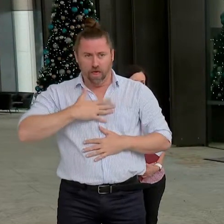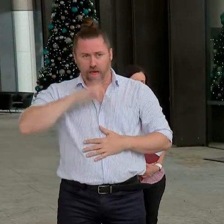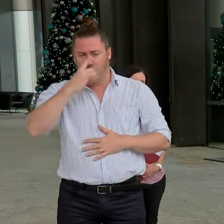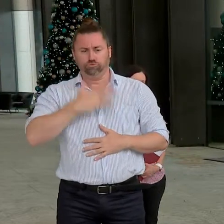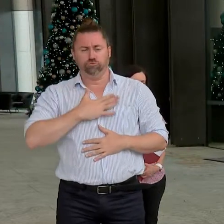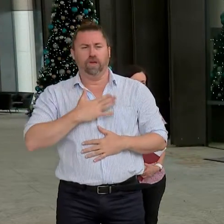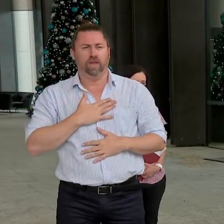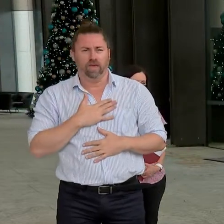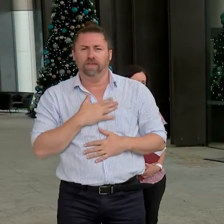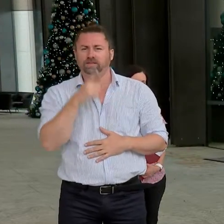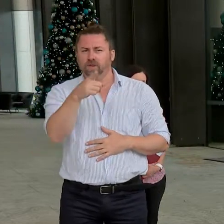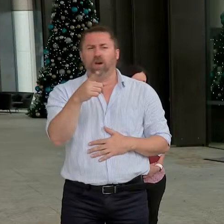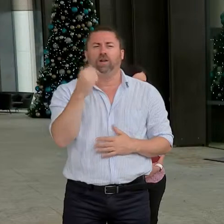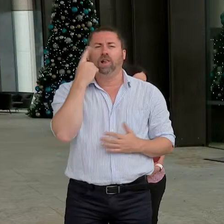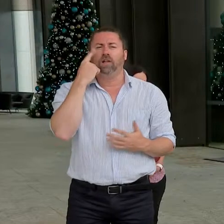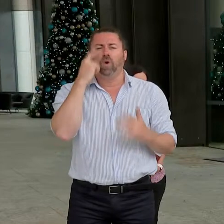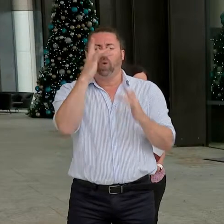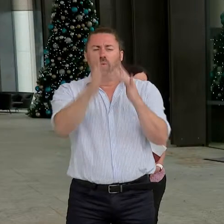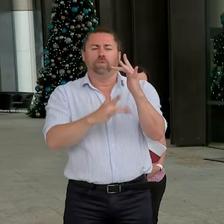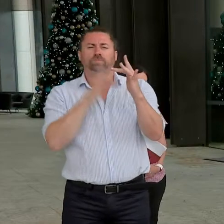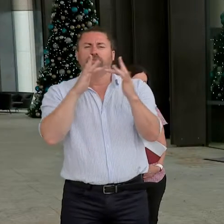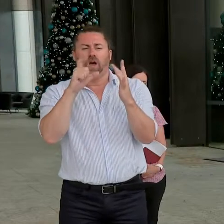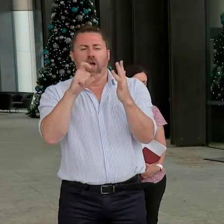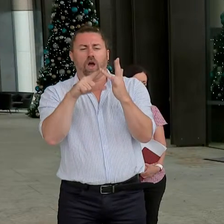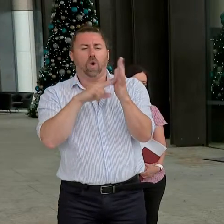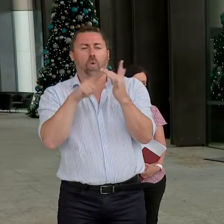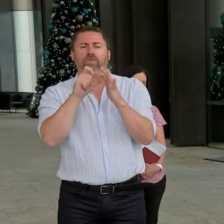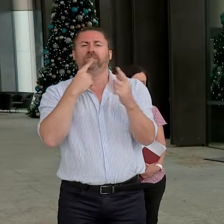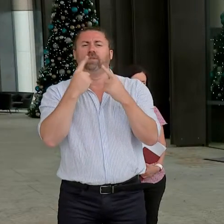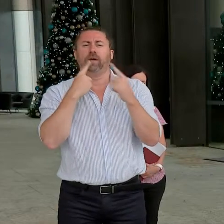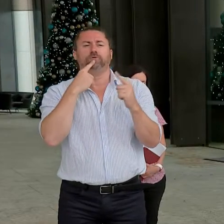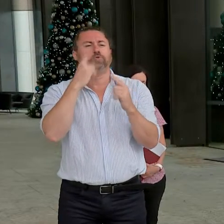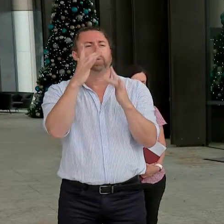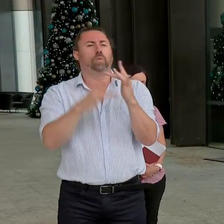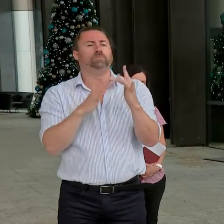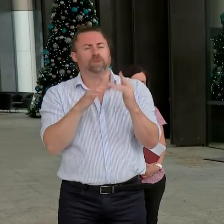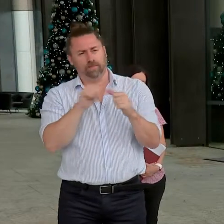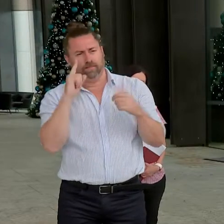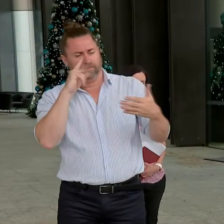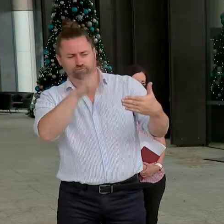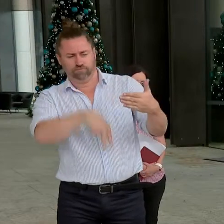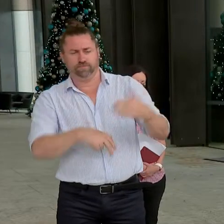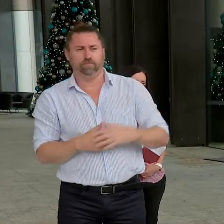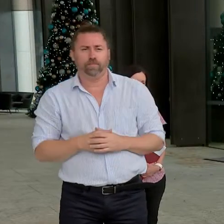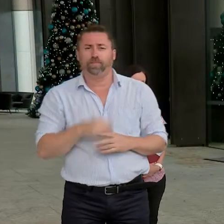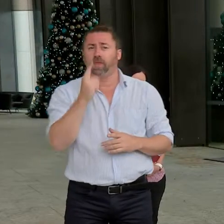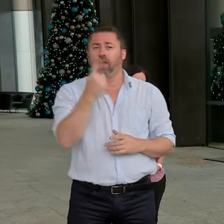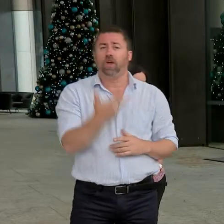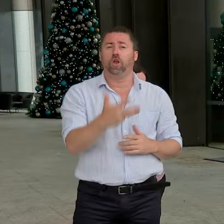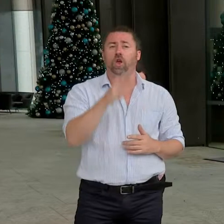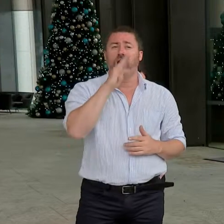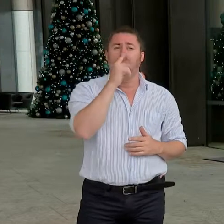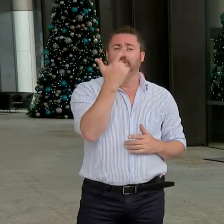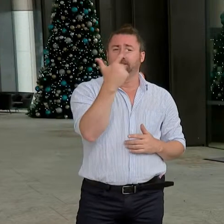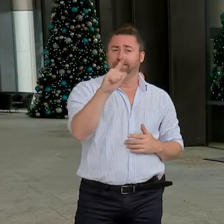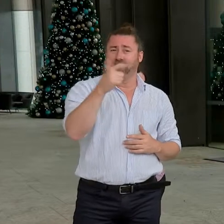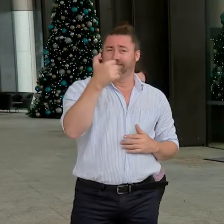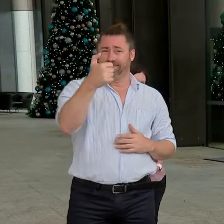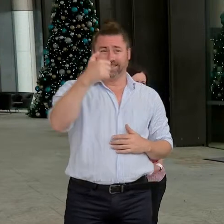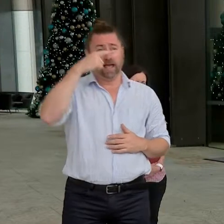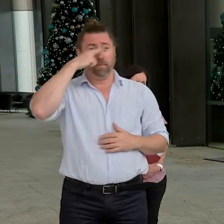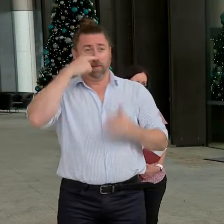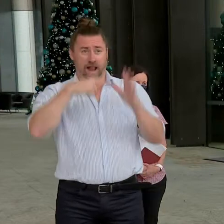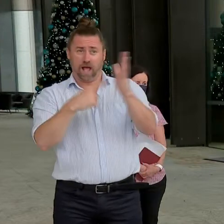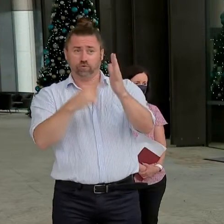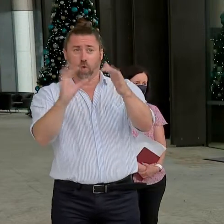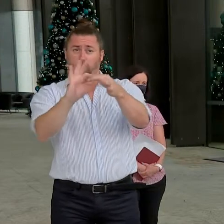is available on our website. We have currently 976 patients receiving care